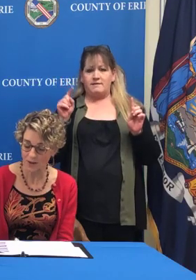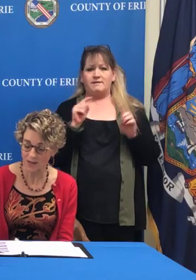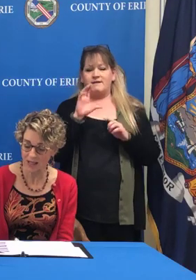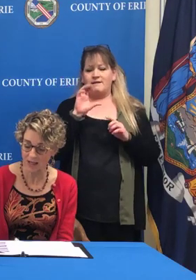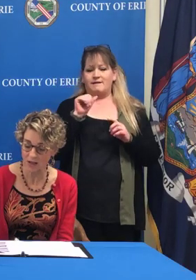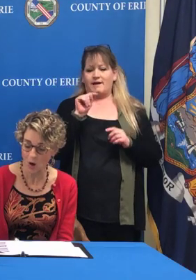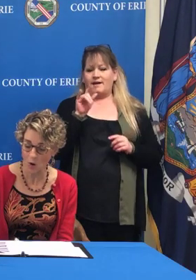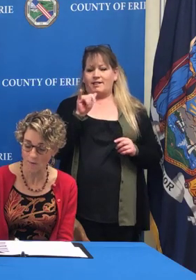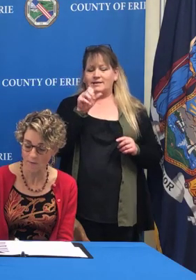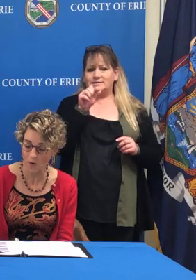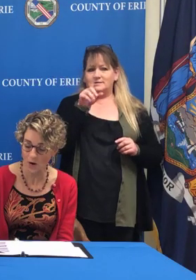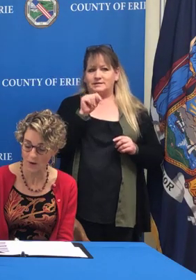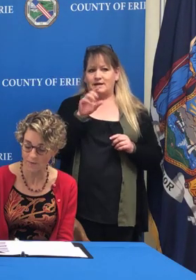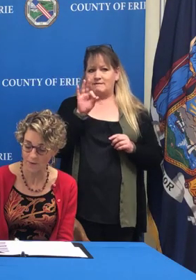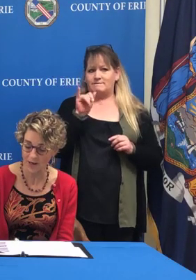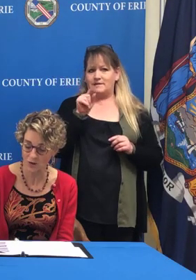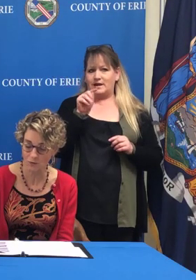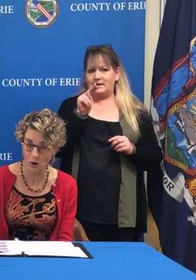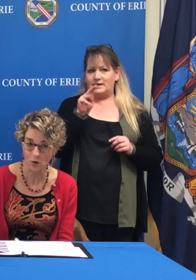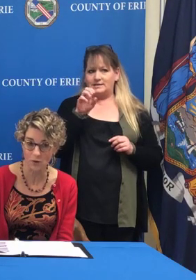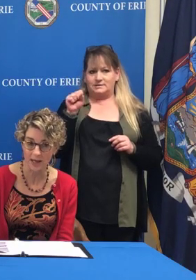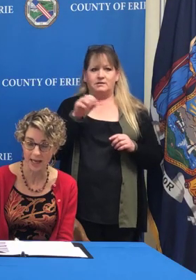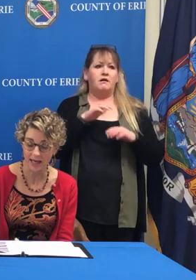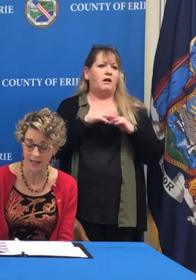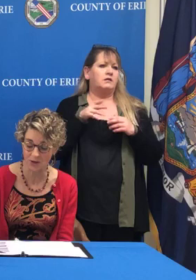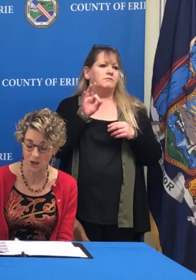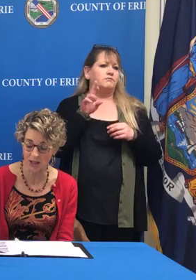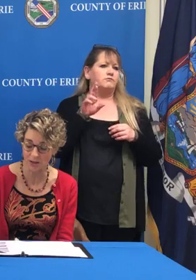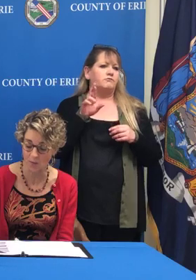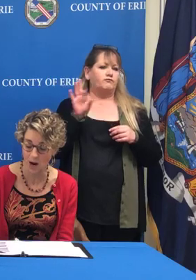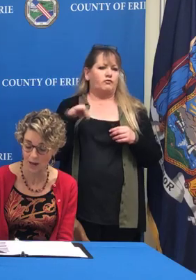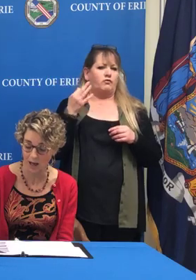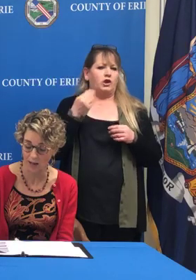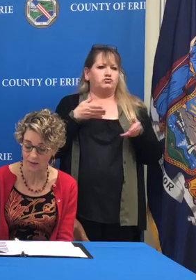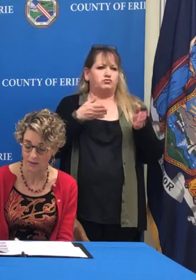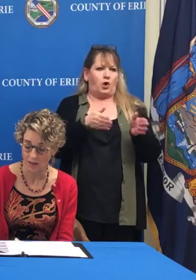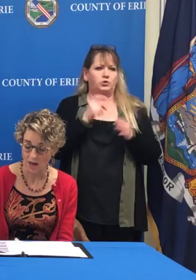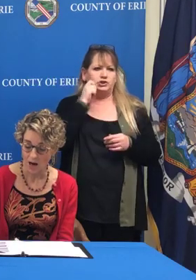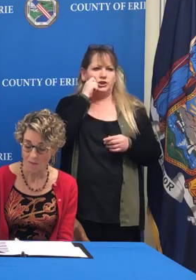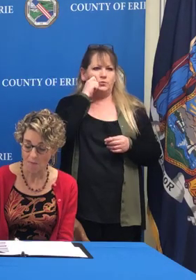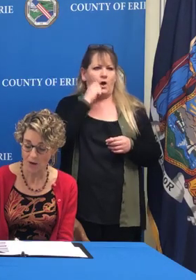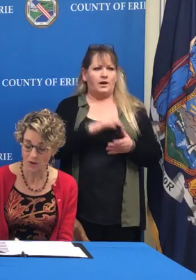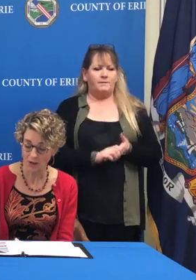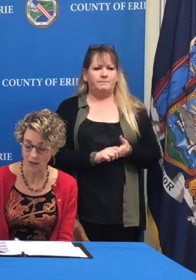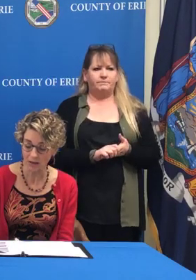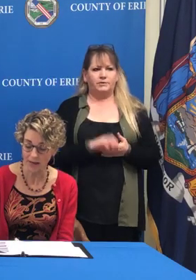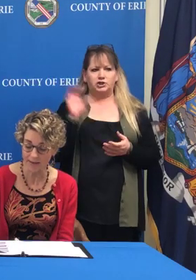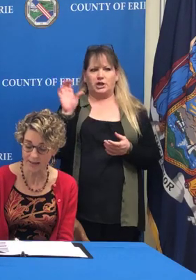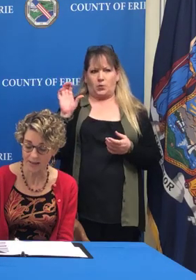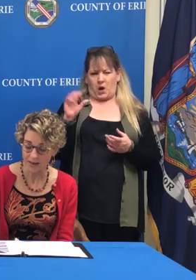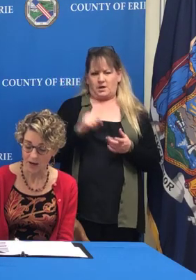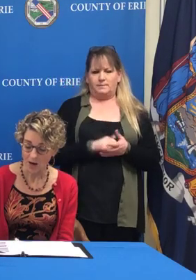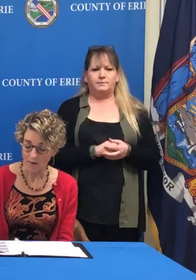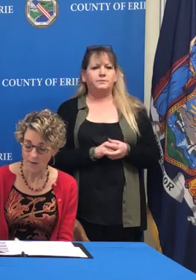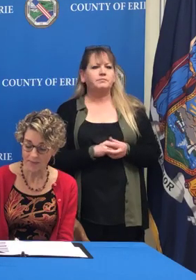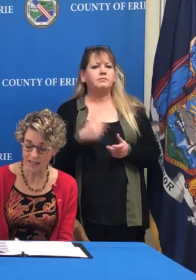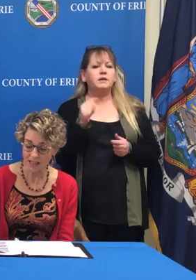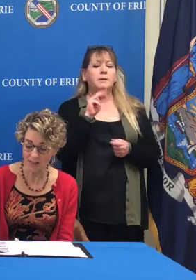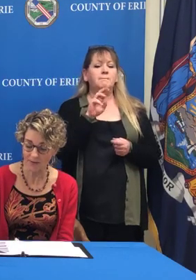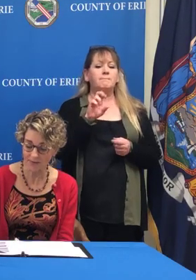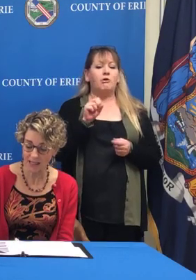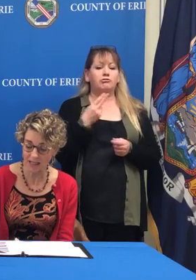at 1404 French Road in Cheektowaga. March 11th,